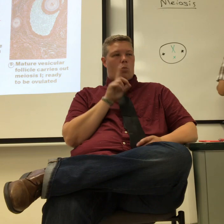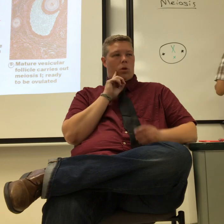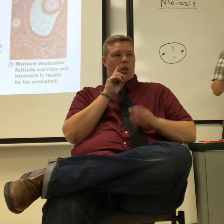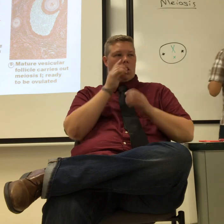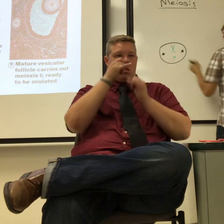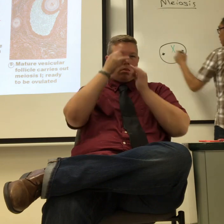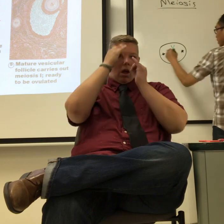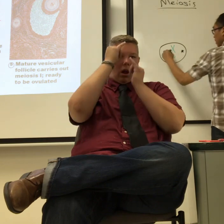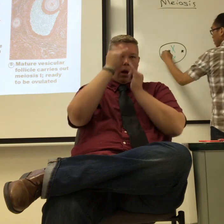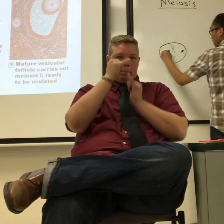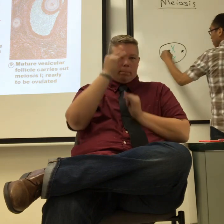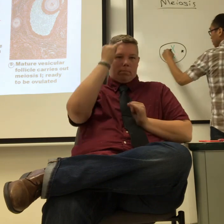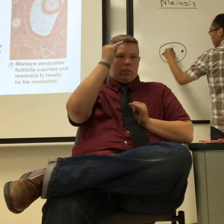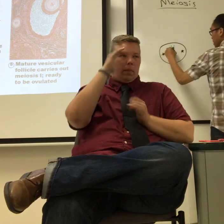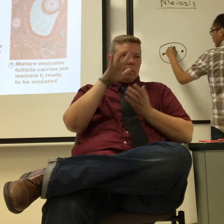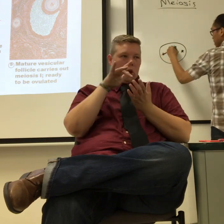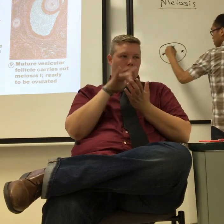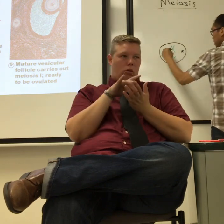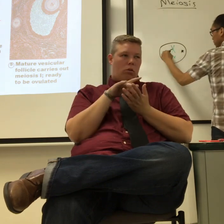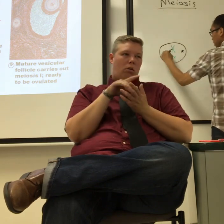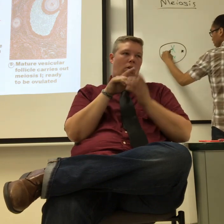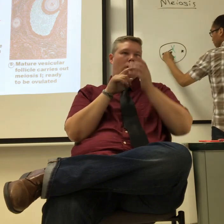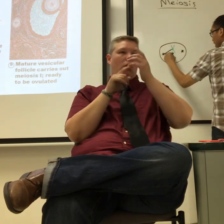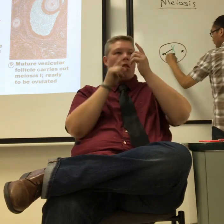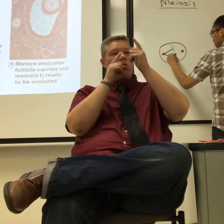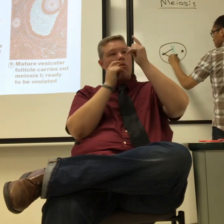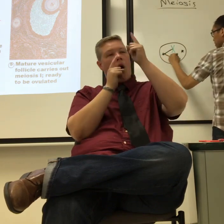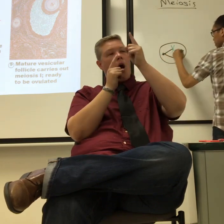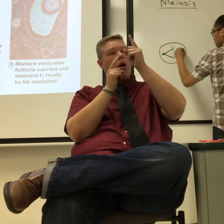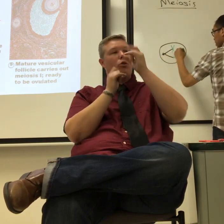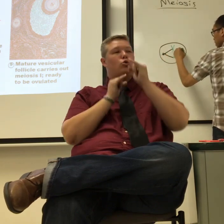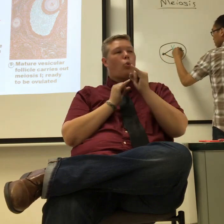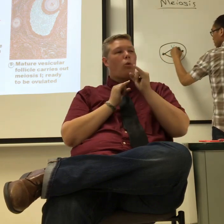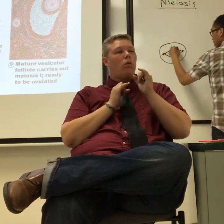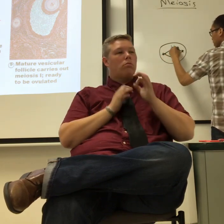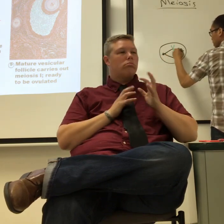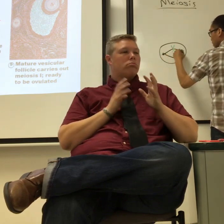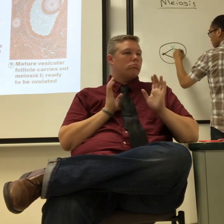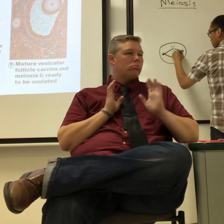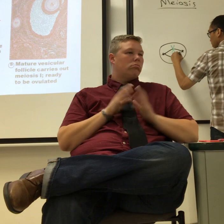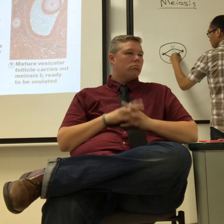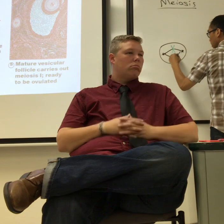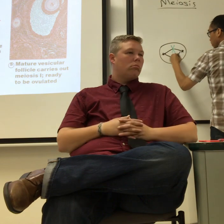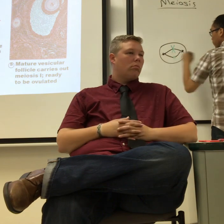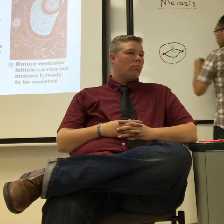that. They're attached in the middle of the X.